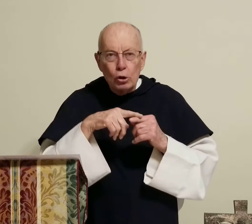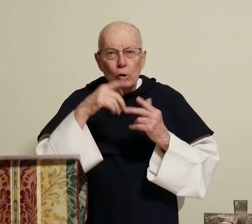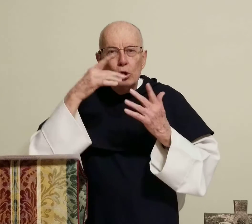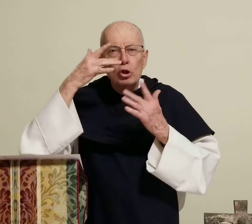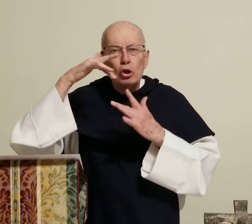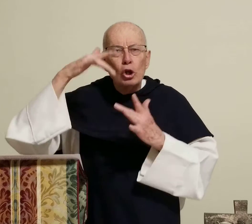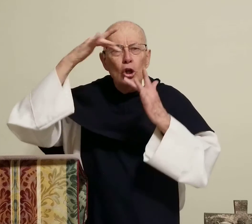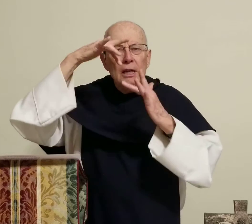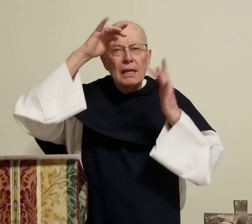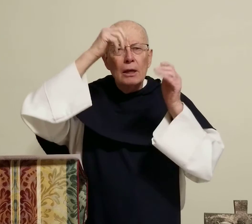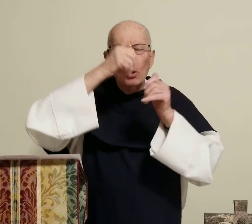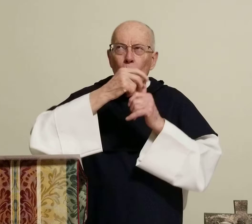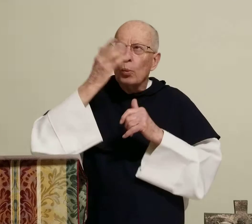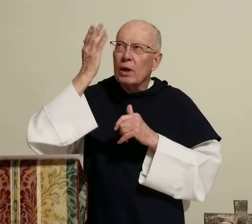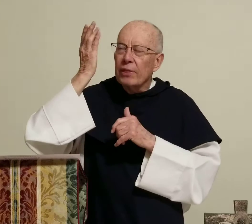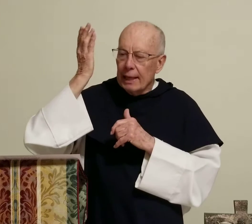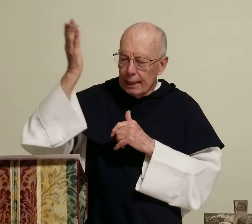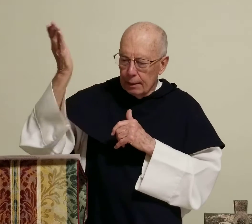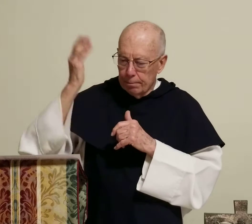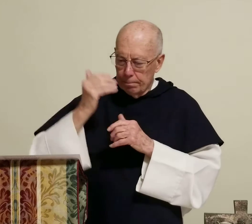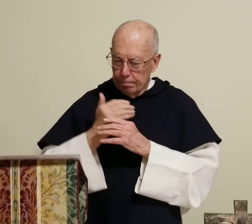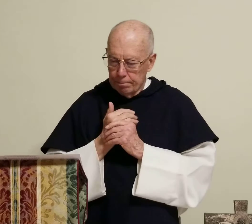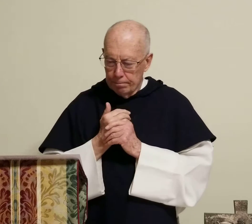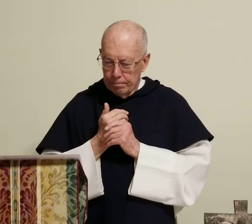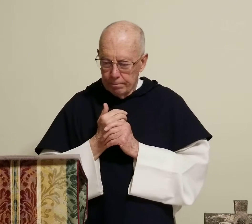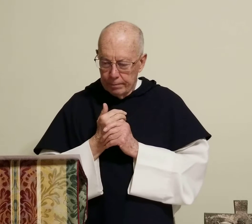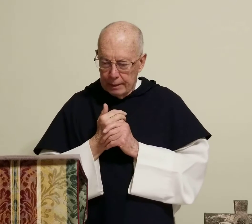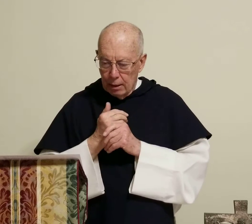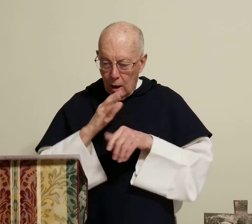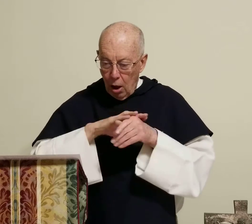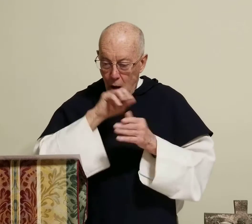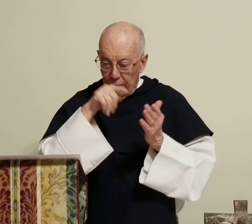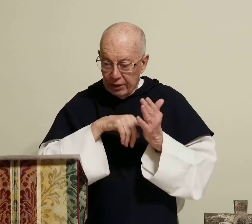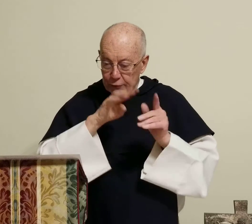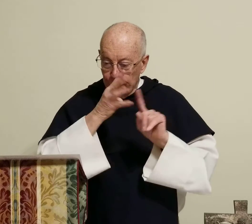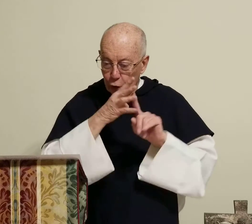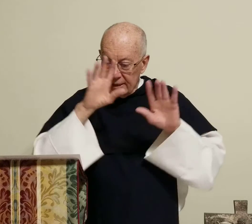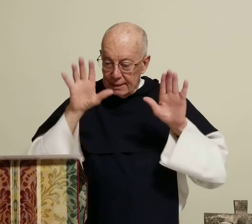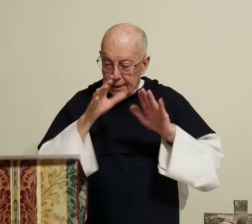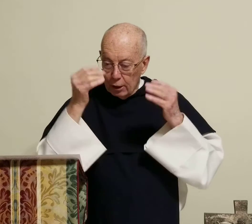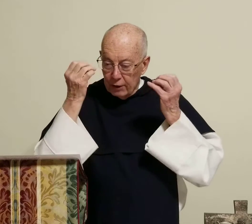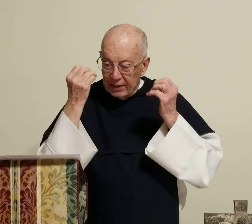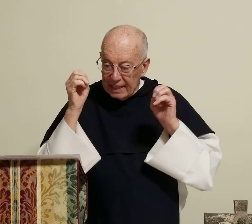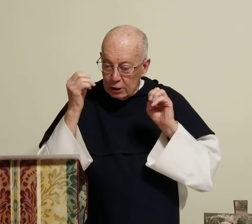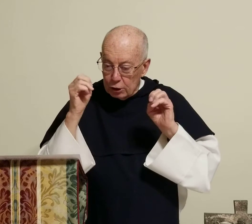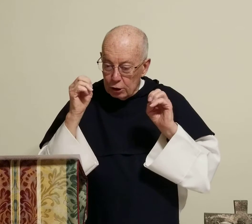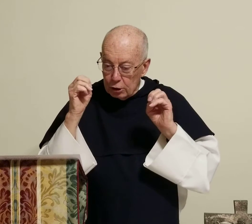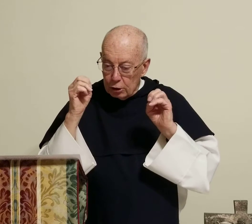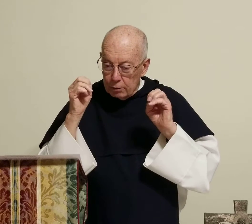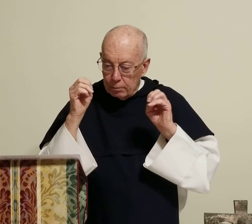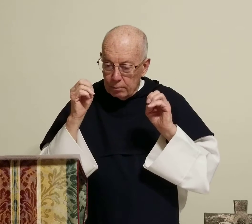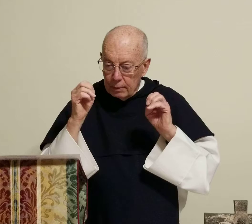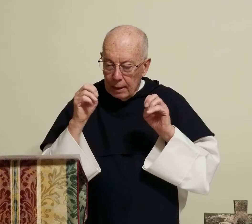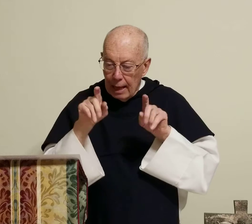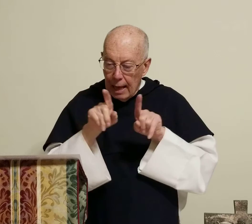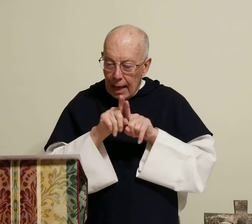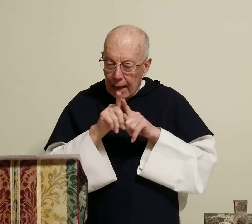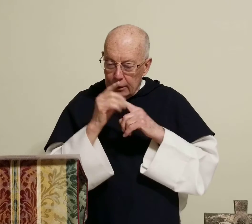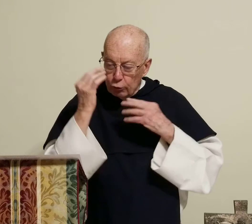to journey with Him. Of His first Sunday Easter and